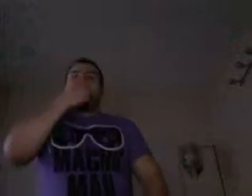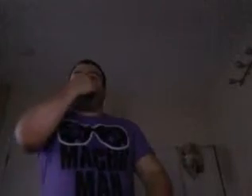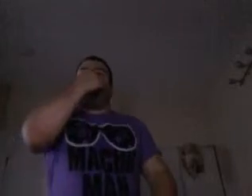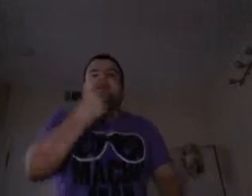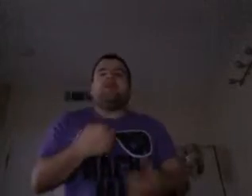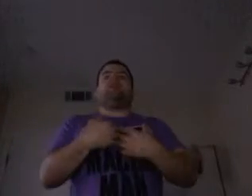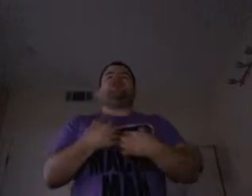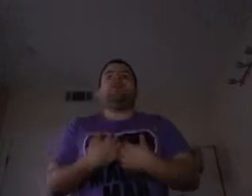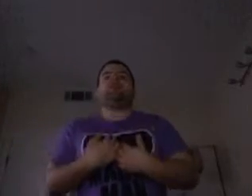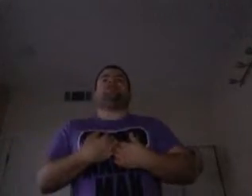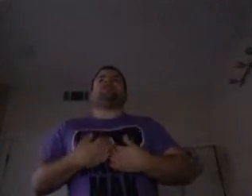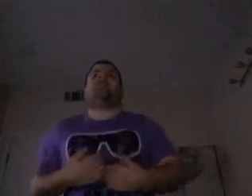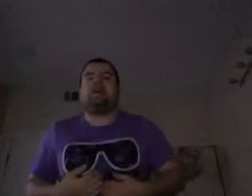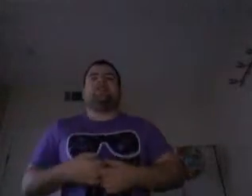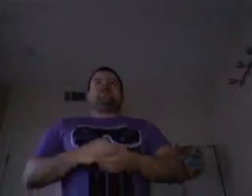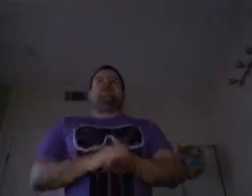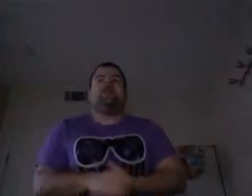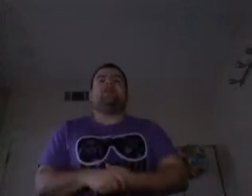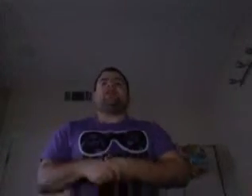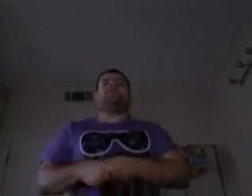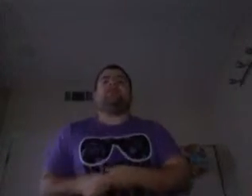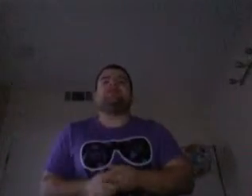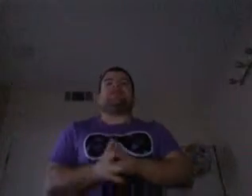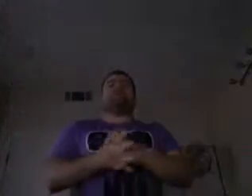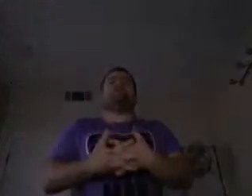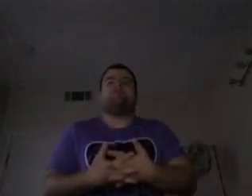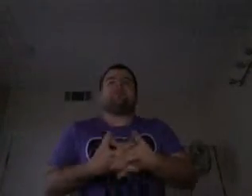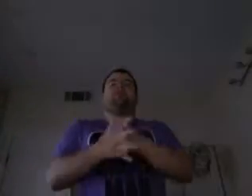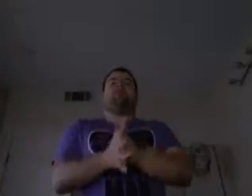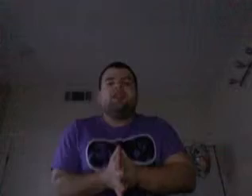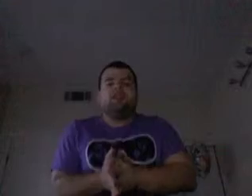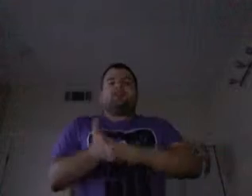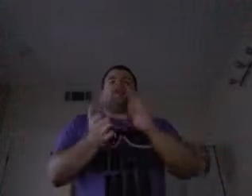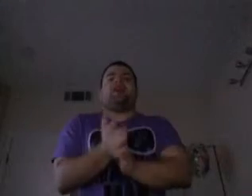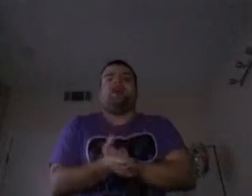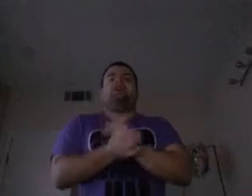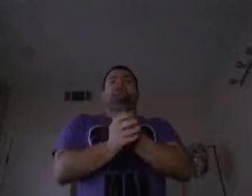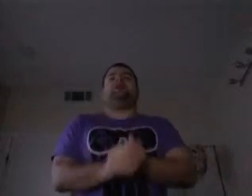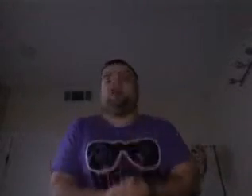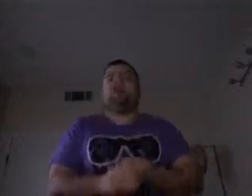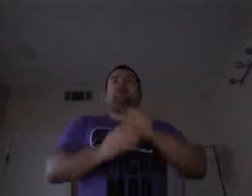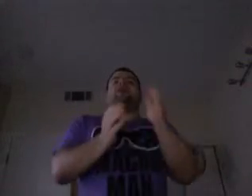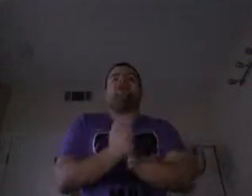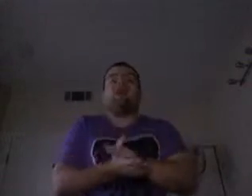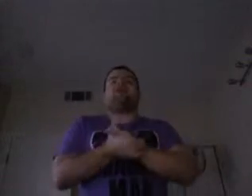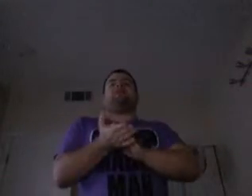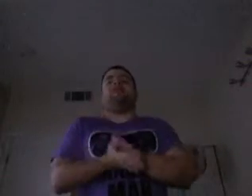I feel tensified. I hear voices in my head. They count for me. They